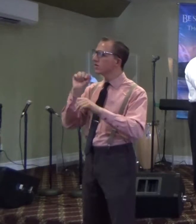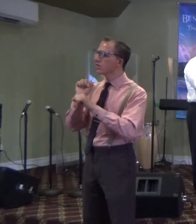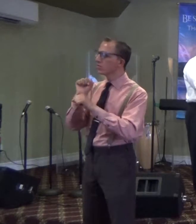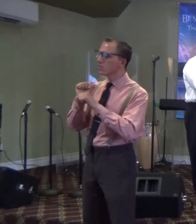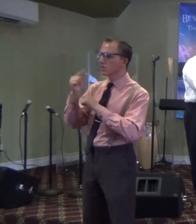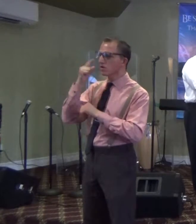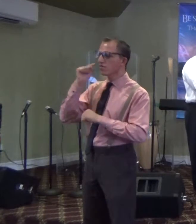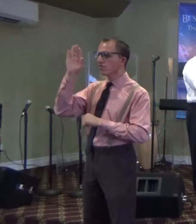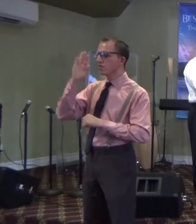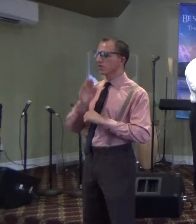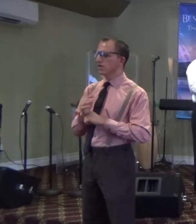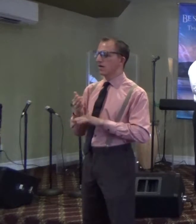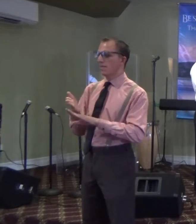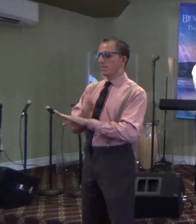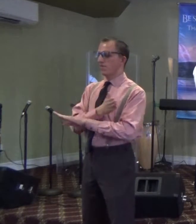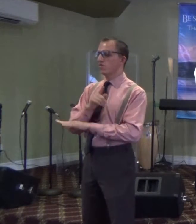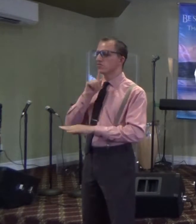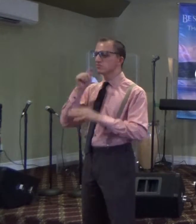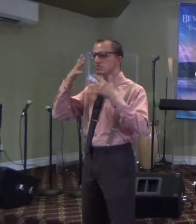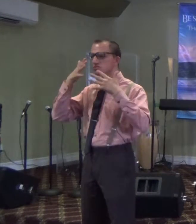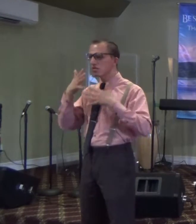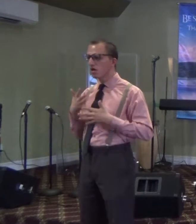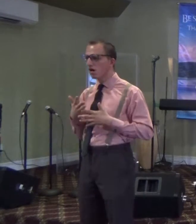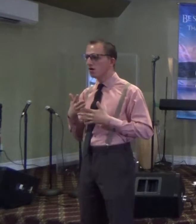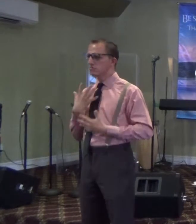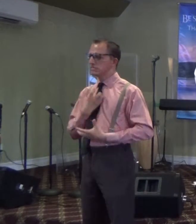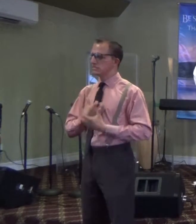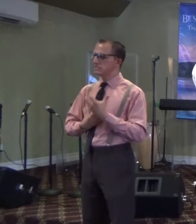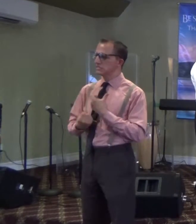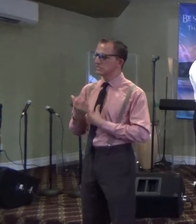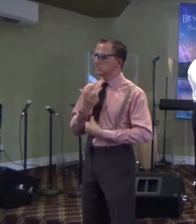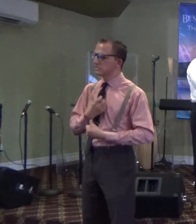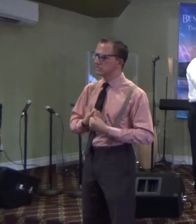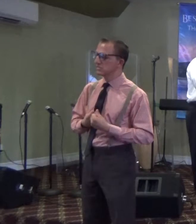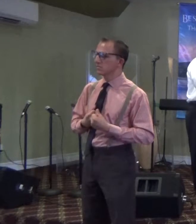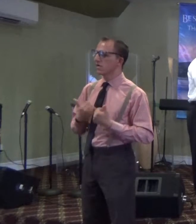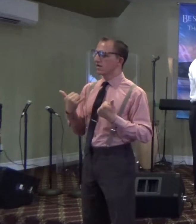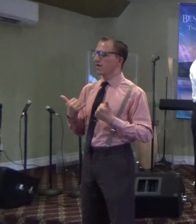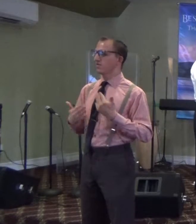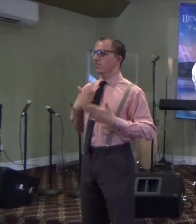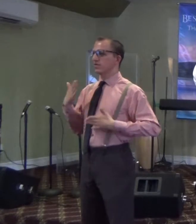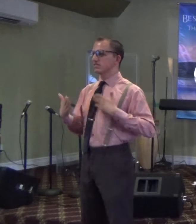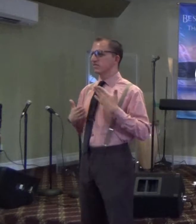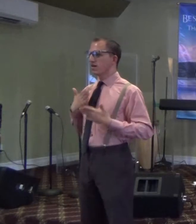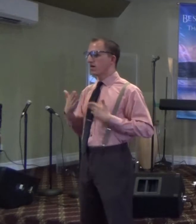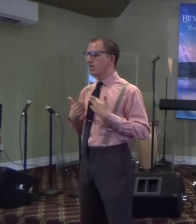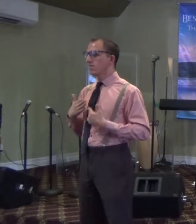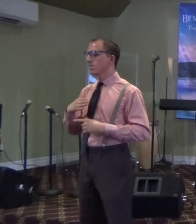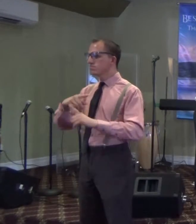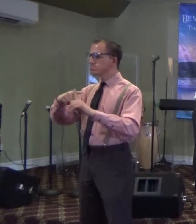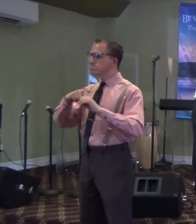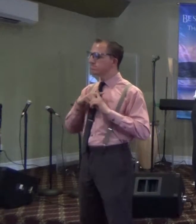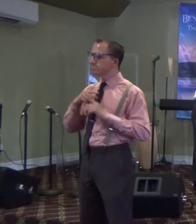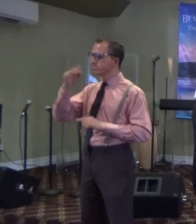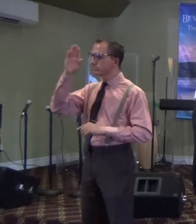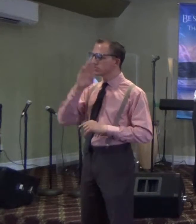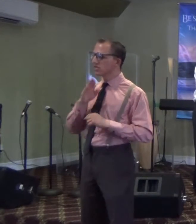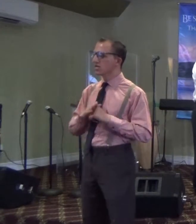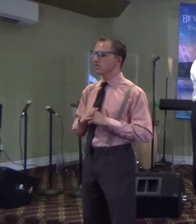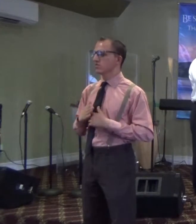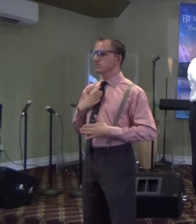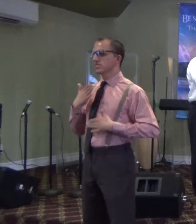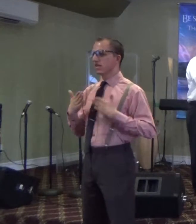la mirábamos como We antes, no longer saw her as un before, rostro a face así apagado, that was